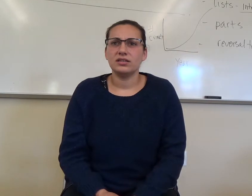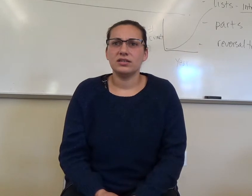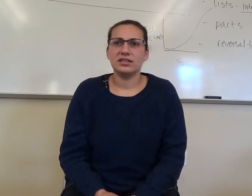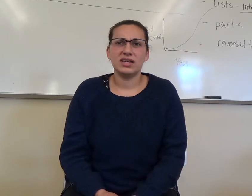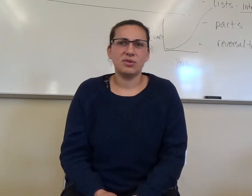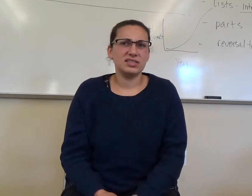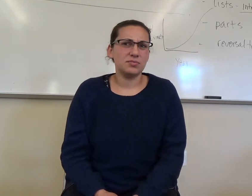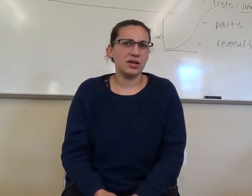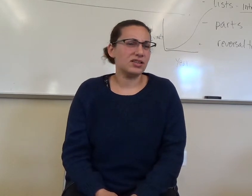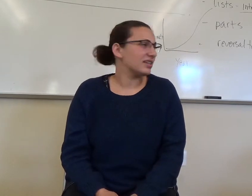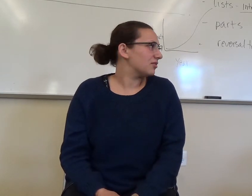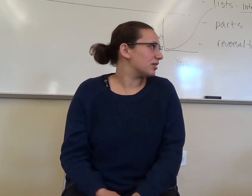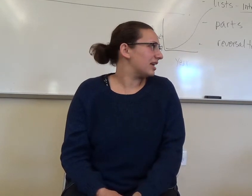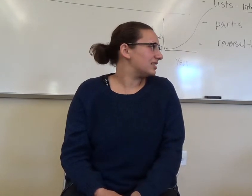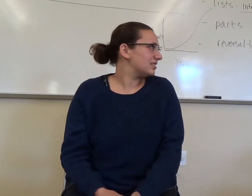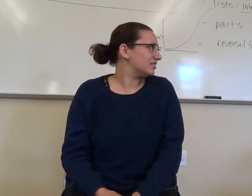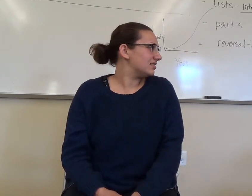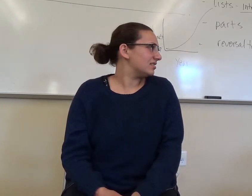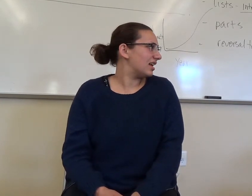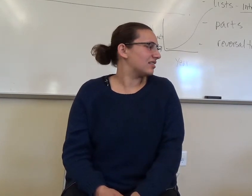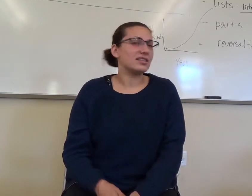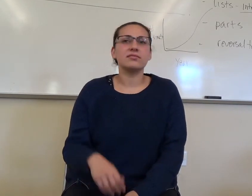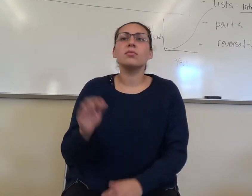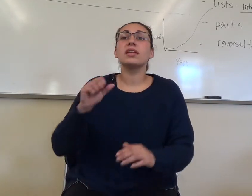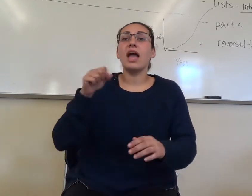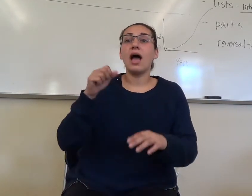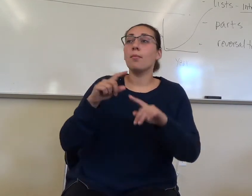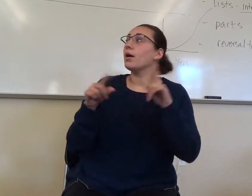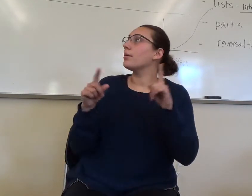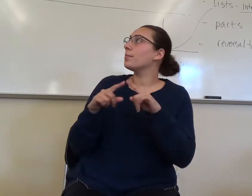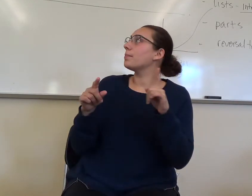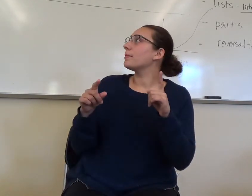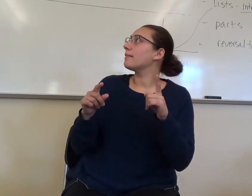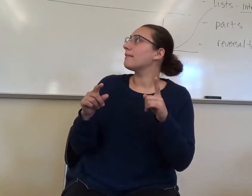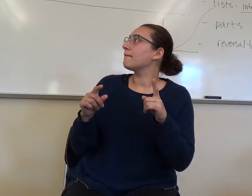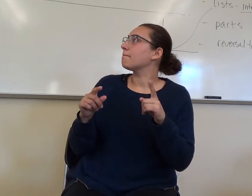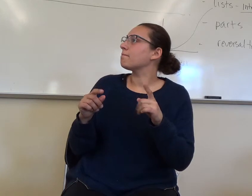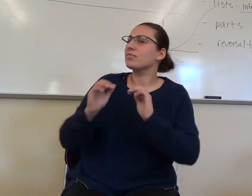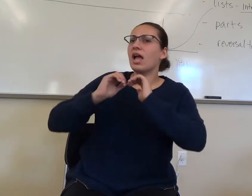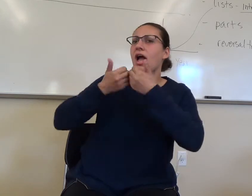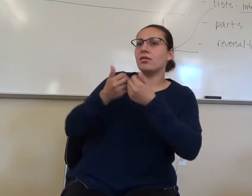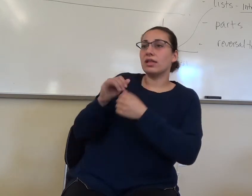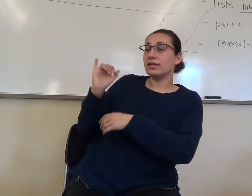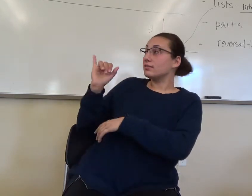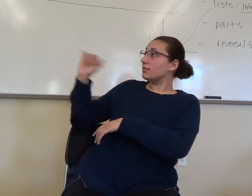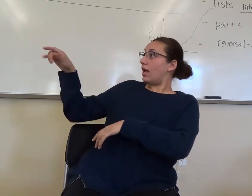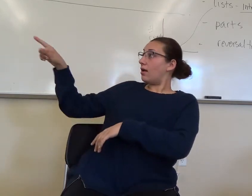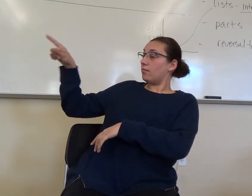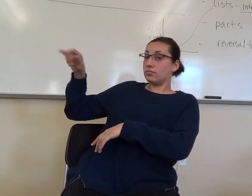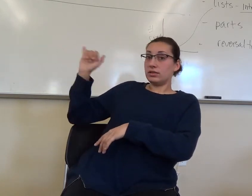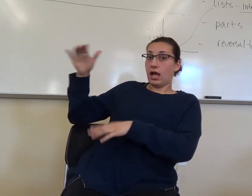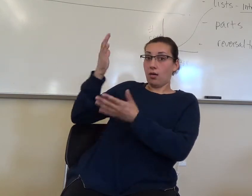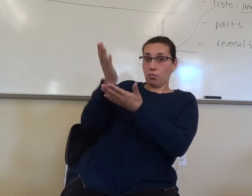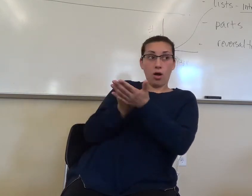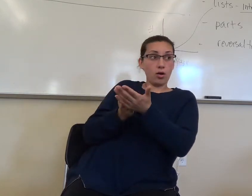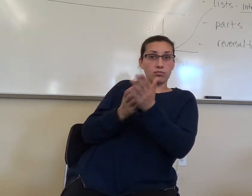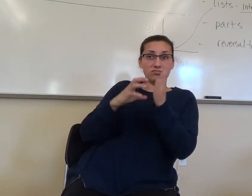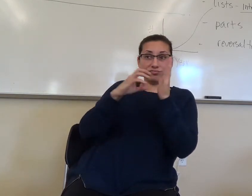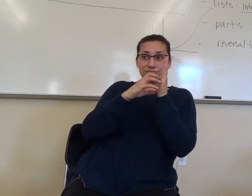is that what it's about, like from Yeah. the 18? How Yeah. can we, well, here's the thing, how can we take, so this part, this is telling